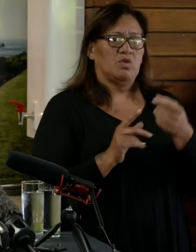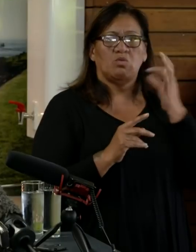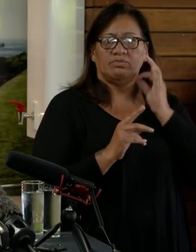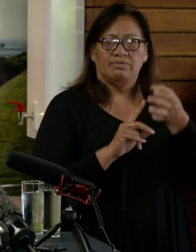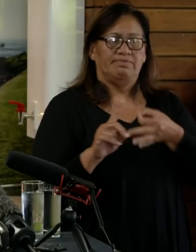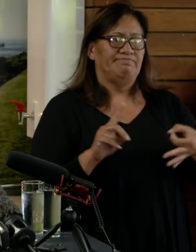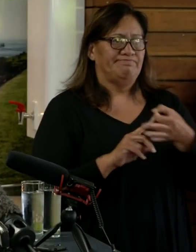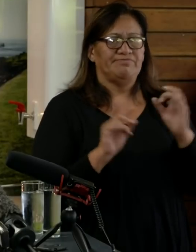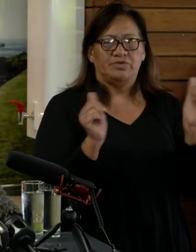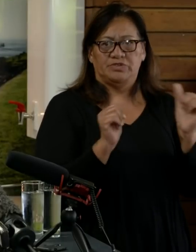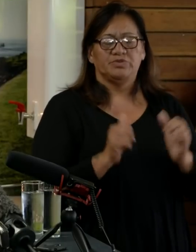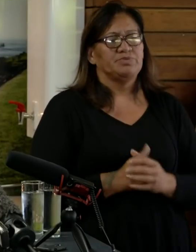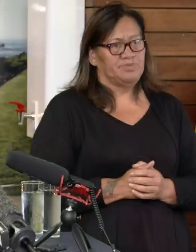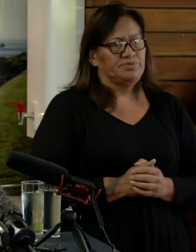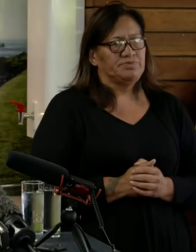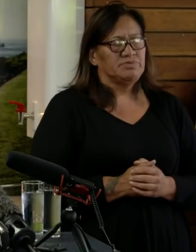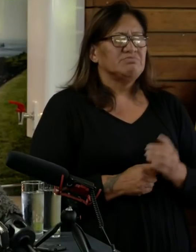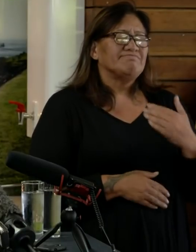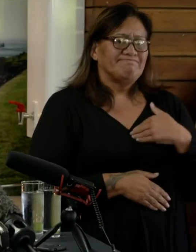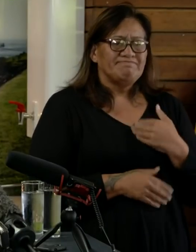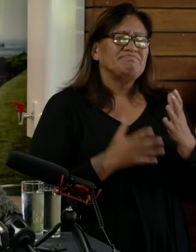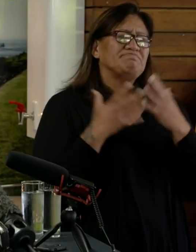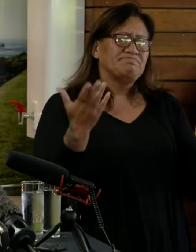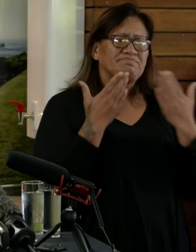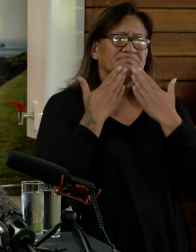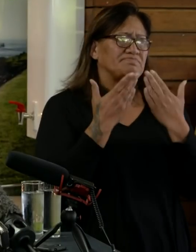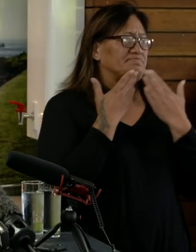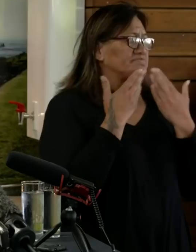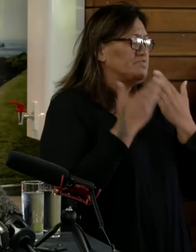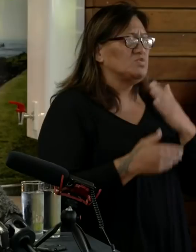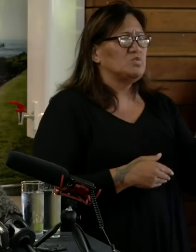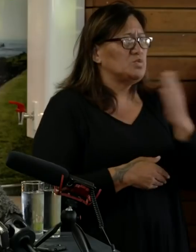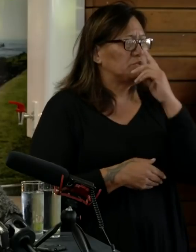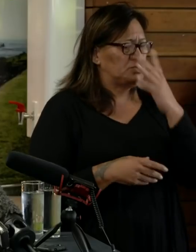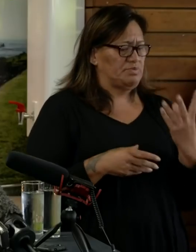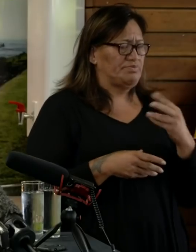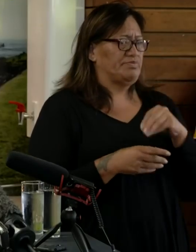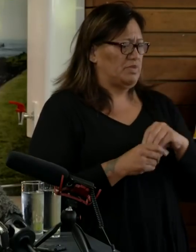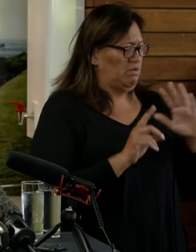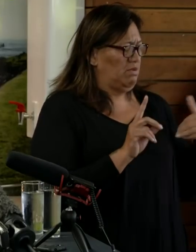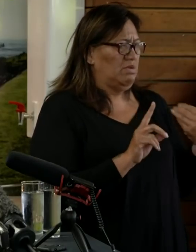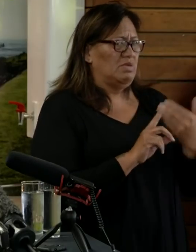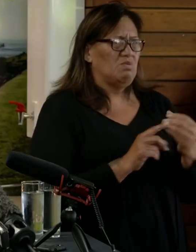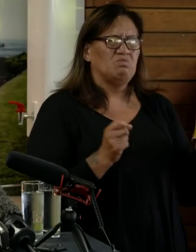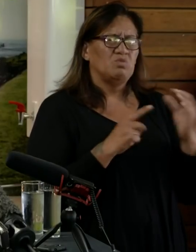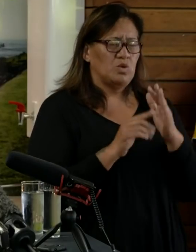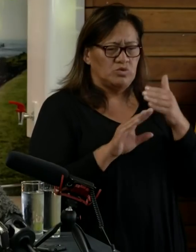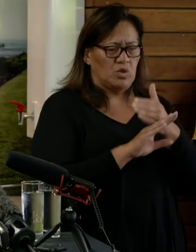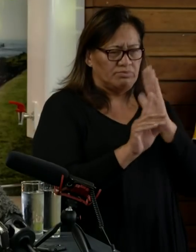today. My heartfelt thanks goes to all those who have played a part in this important